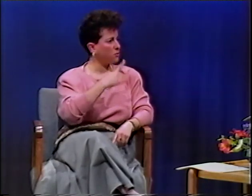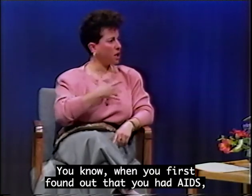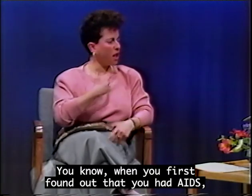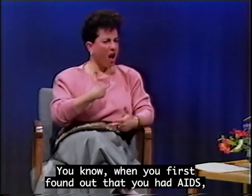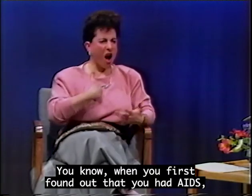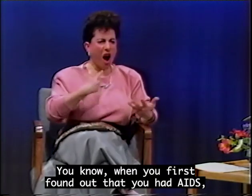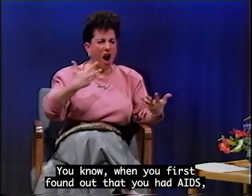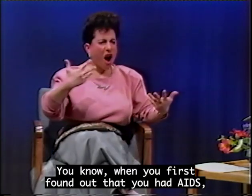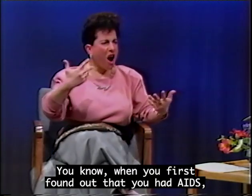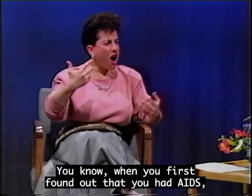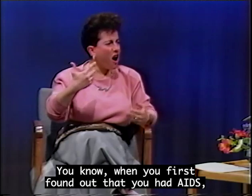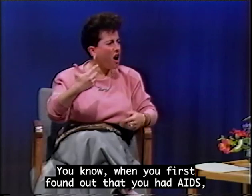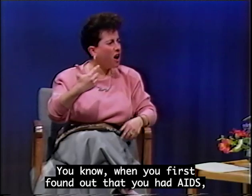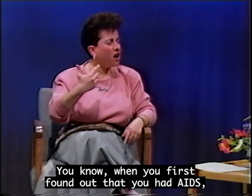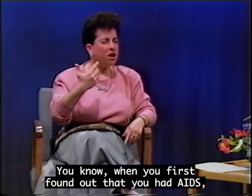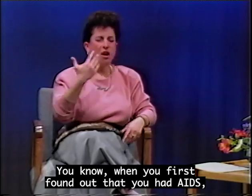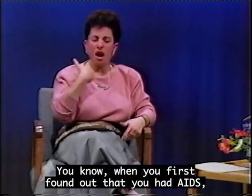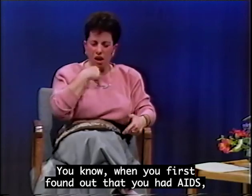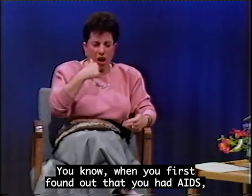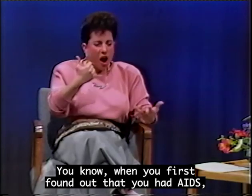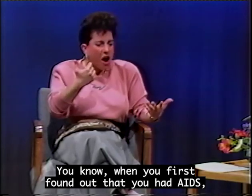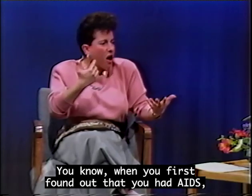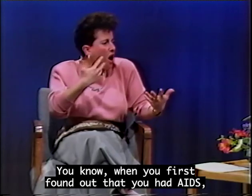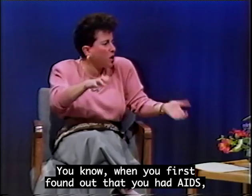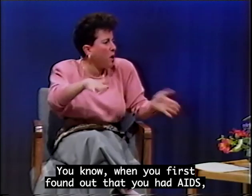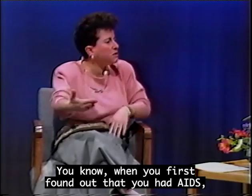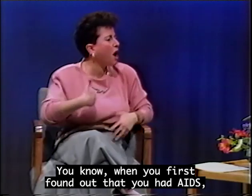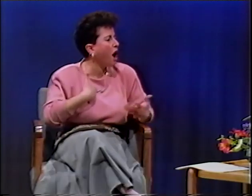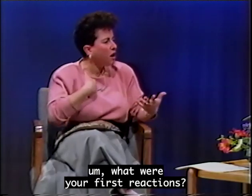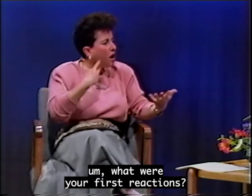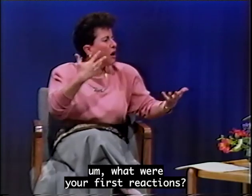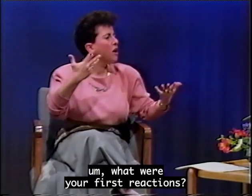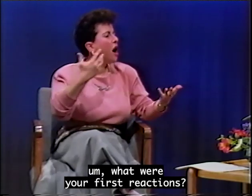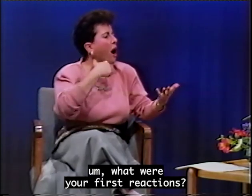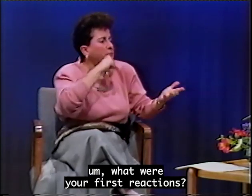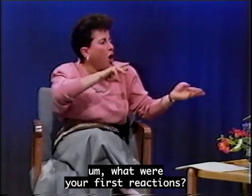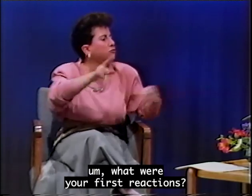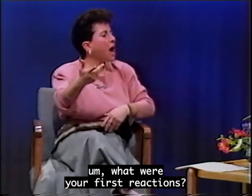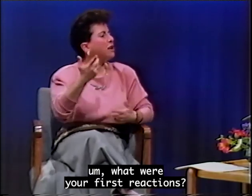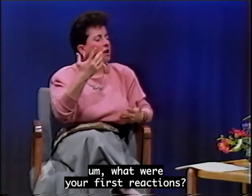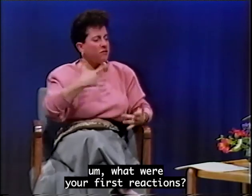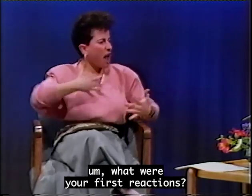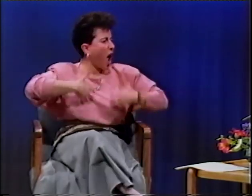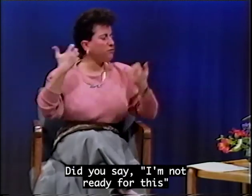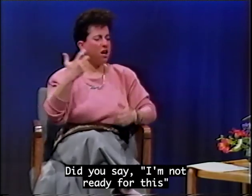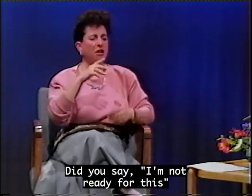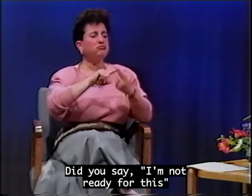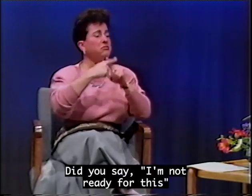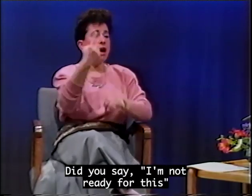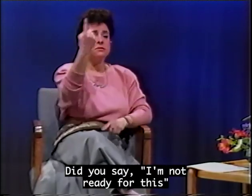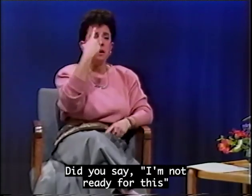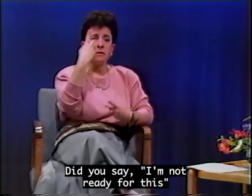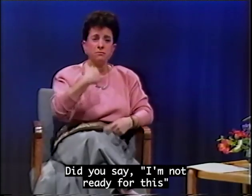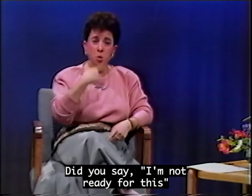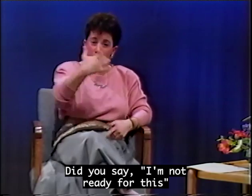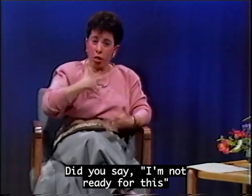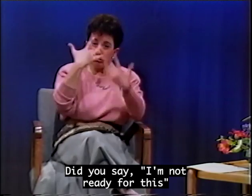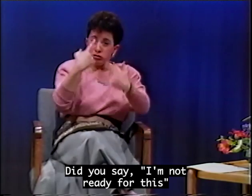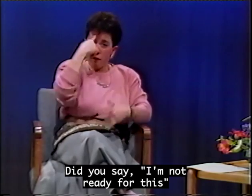Yeah, when you first found out that you had AIDS, what were your first reactions? Did you say, I'm not ready for